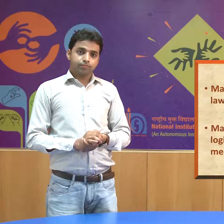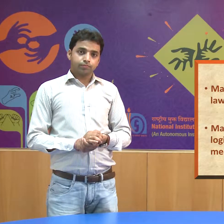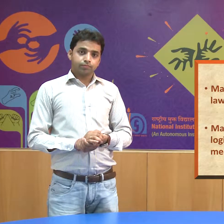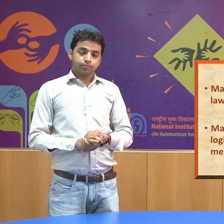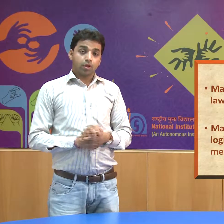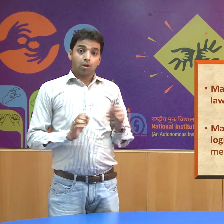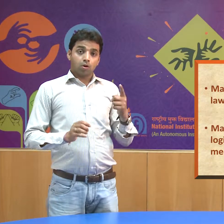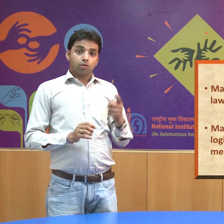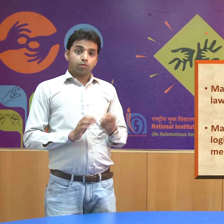Mankulat